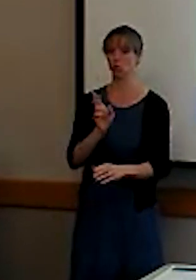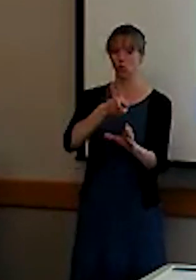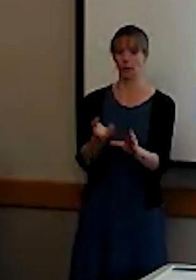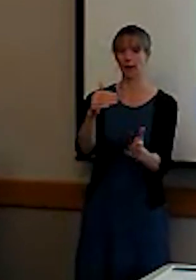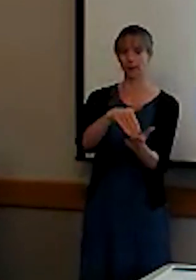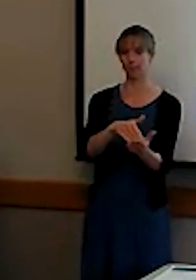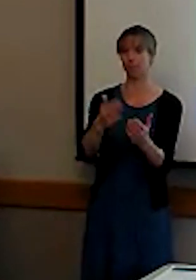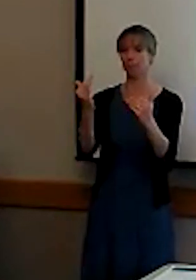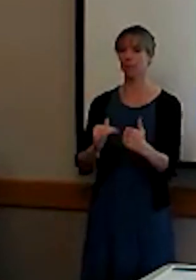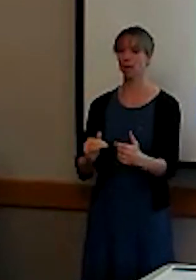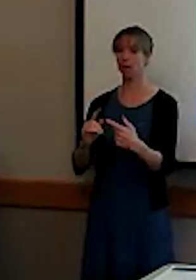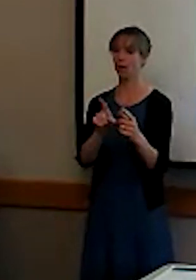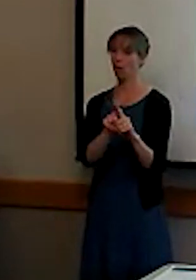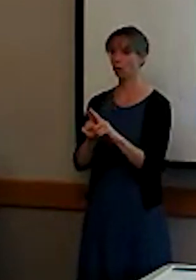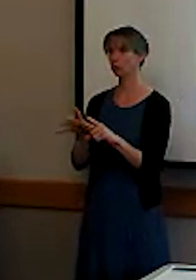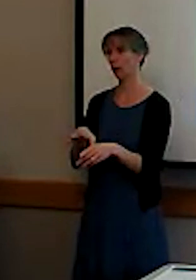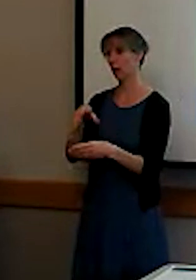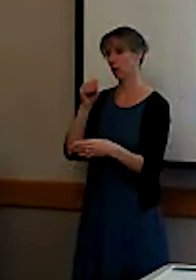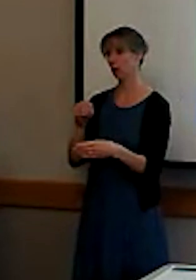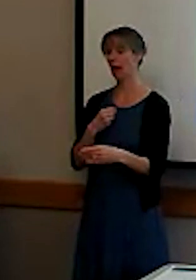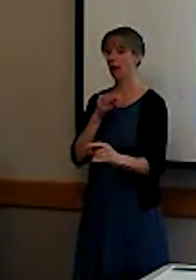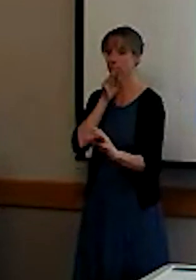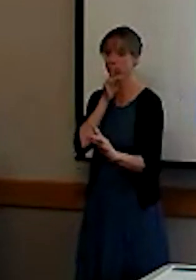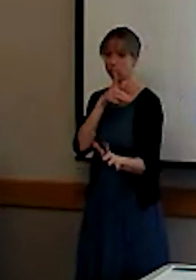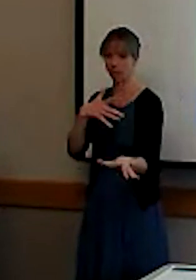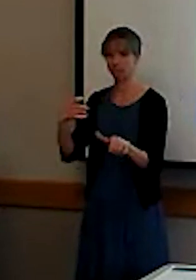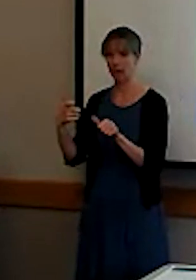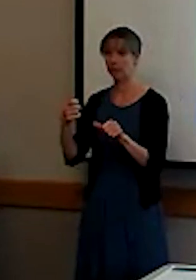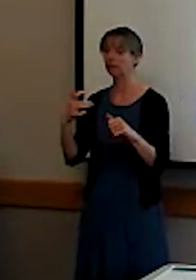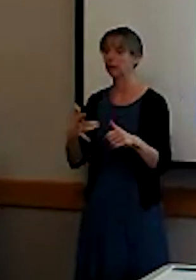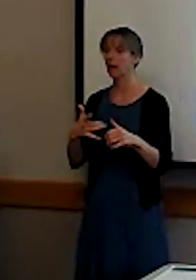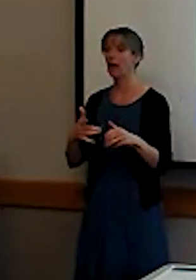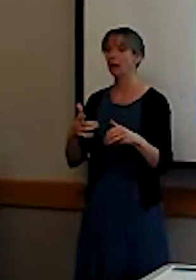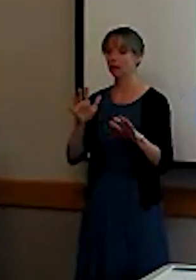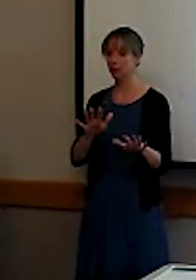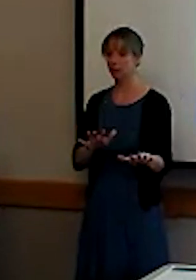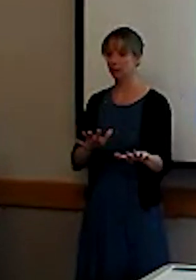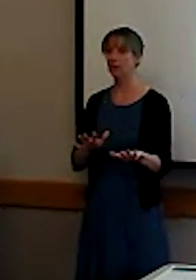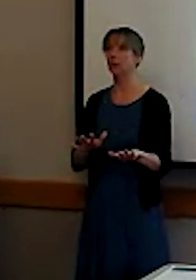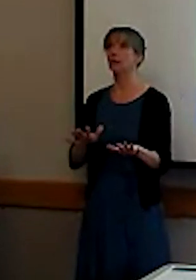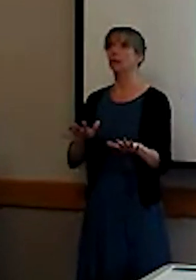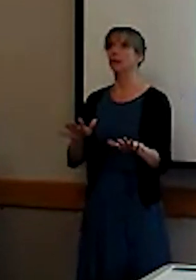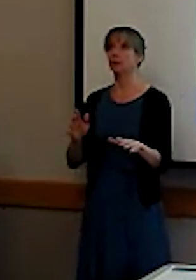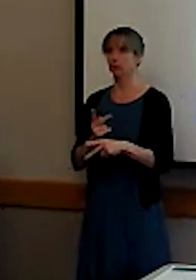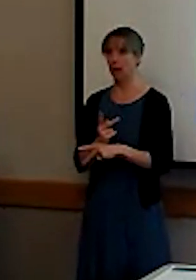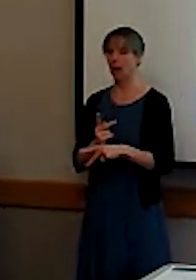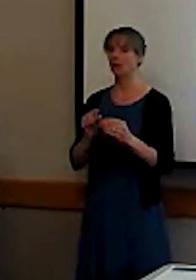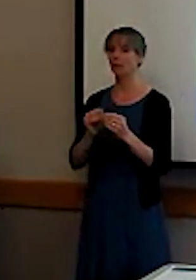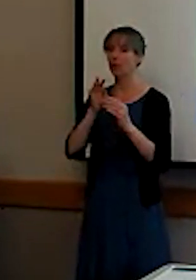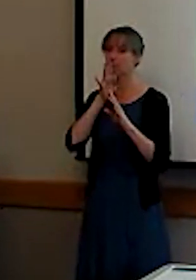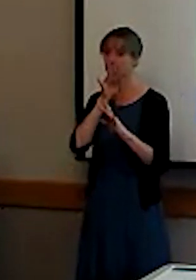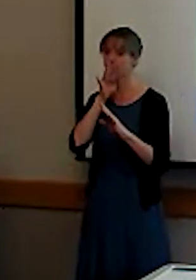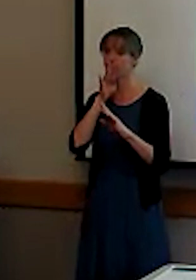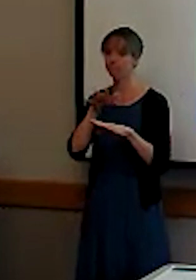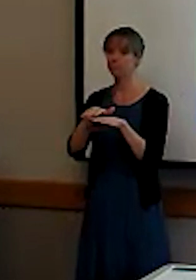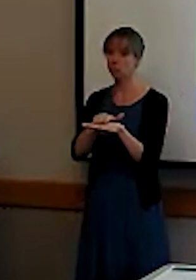And then also I had to learn, because I tend to speak fast, and I had to learn how to like slow it down